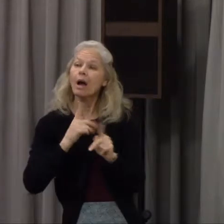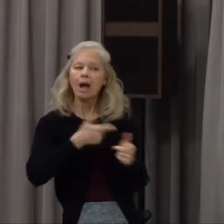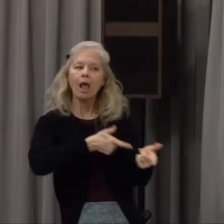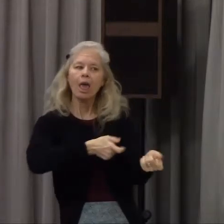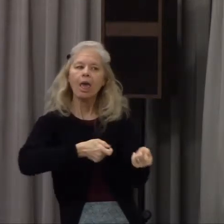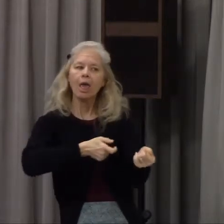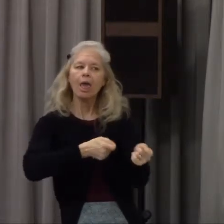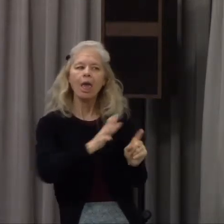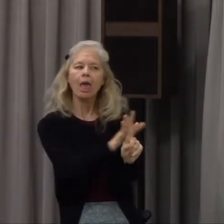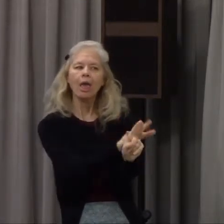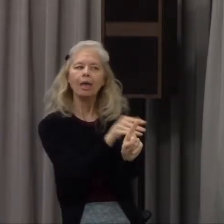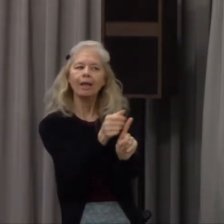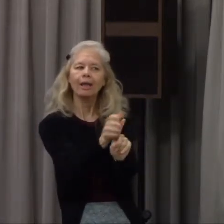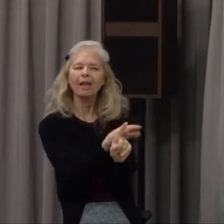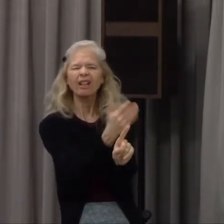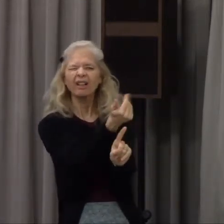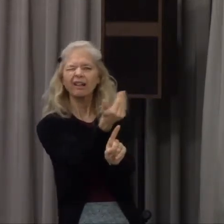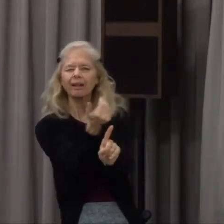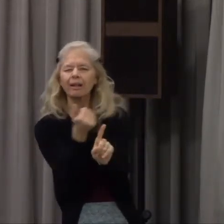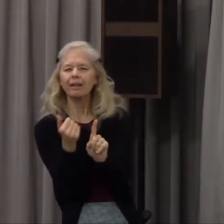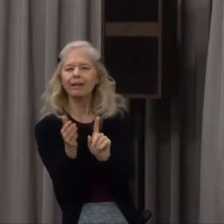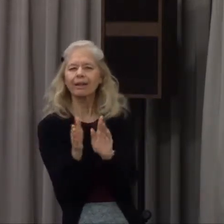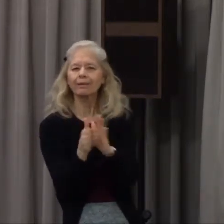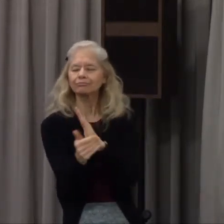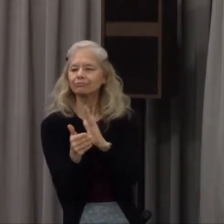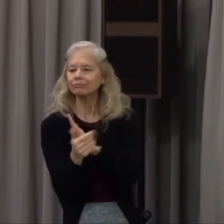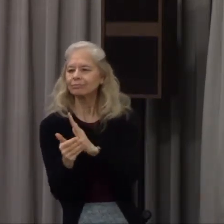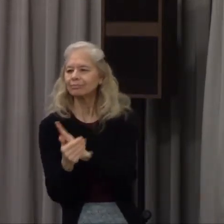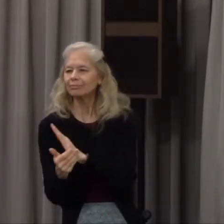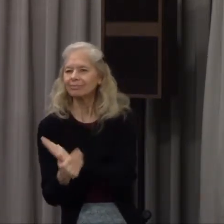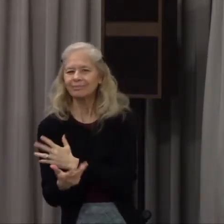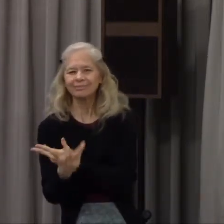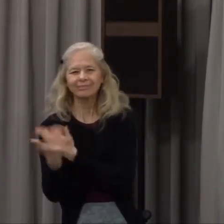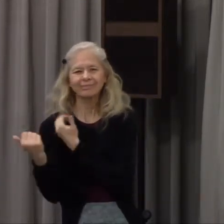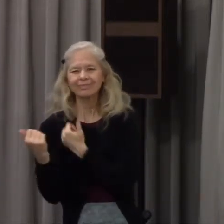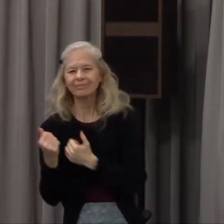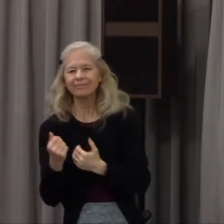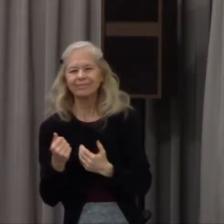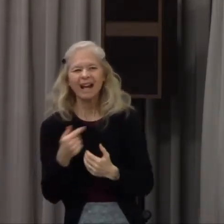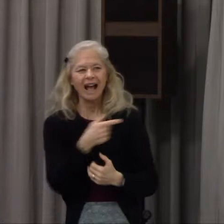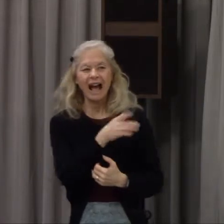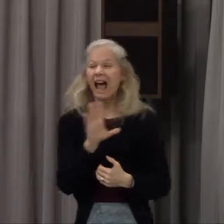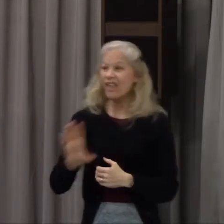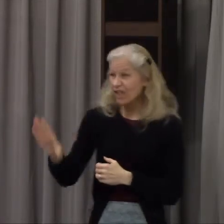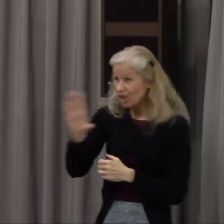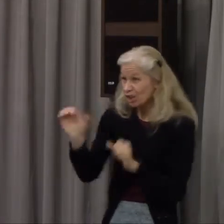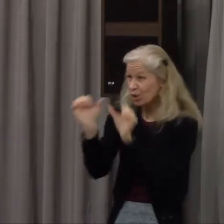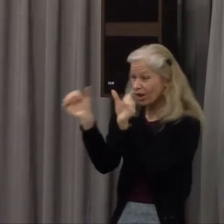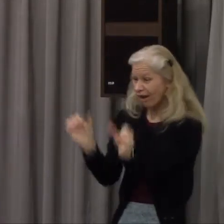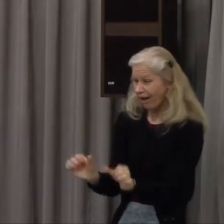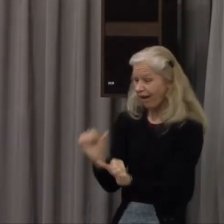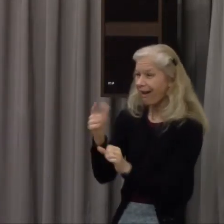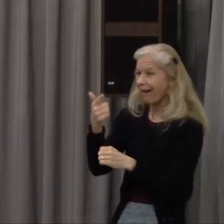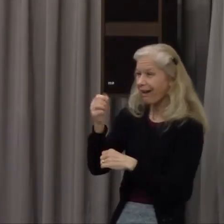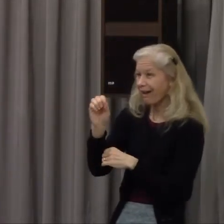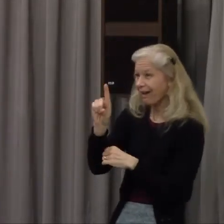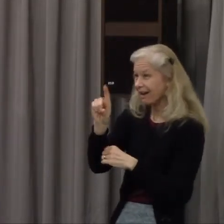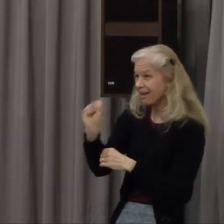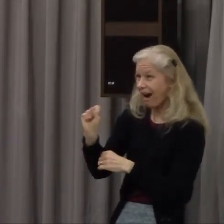Balaam no sooner got down off the mountain, he gets back to his land, and Balak said, well, what can we do? Well, we couldn't